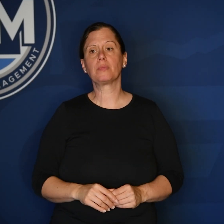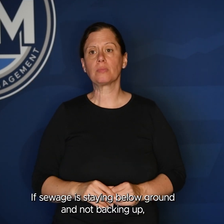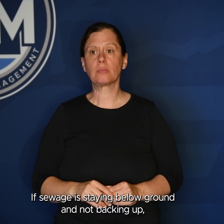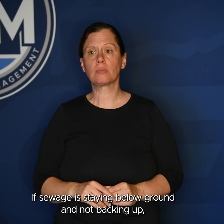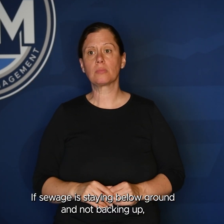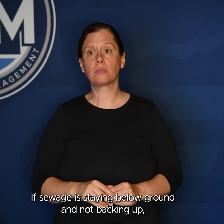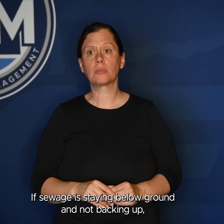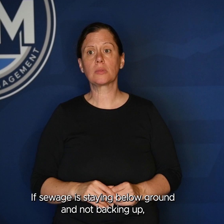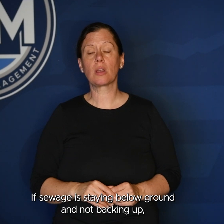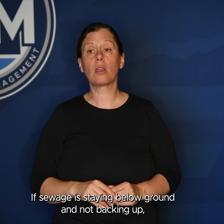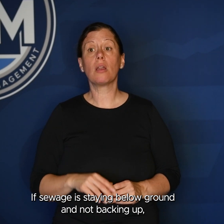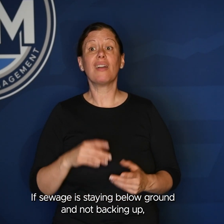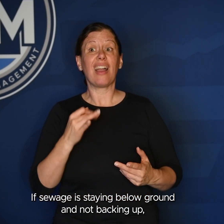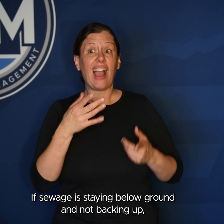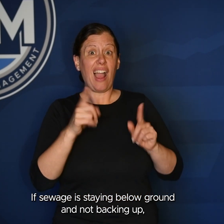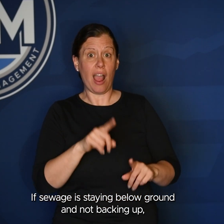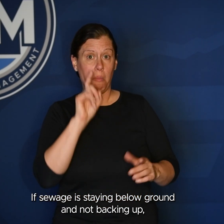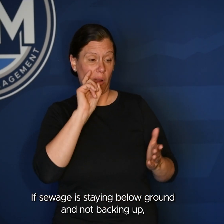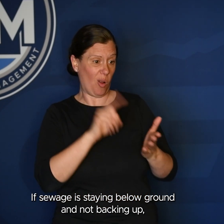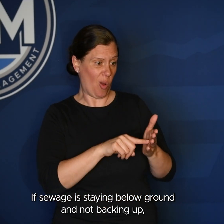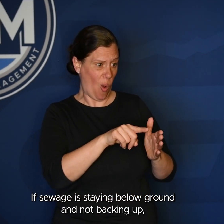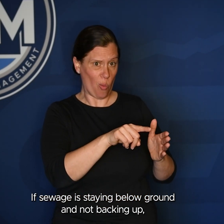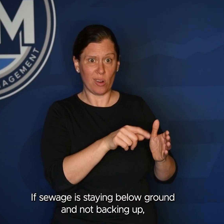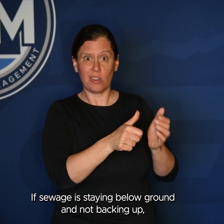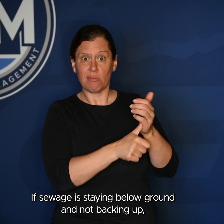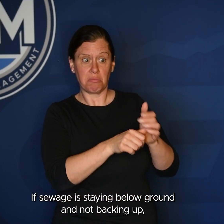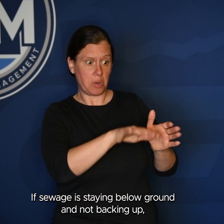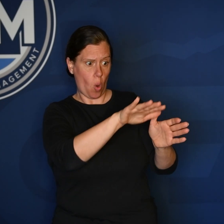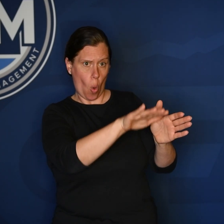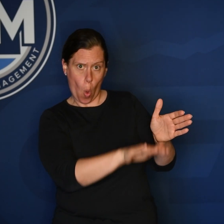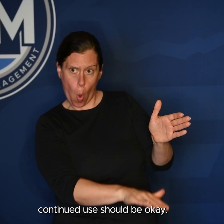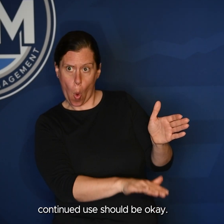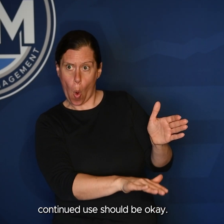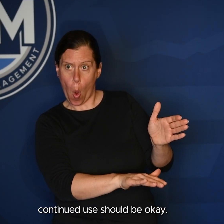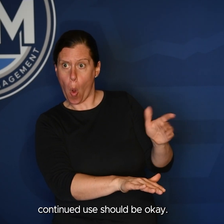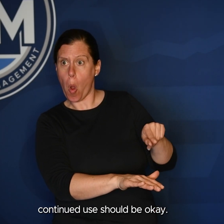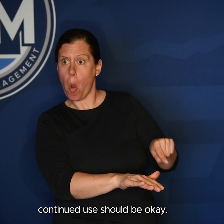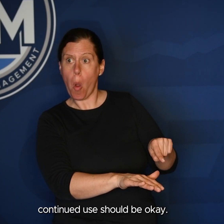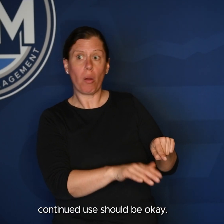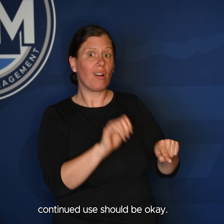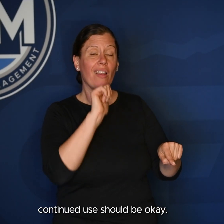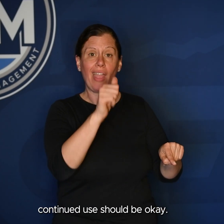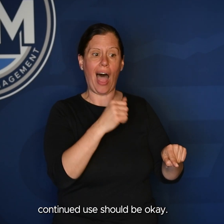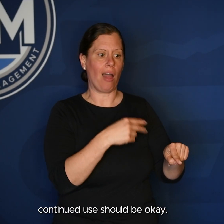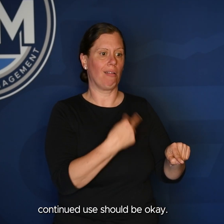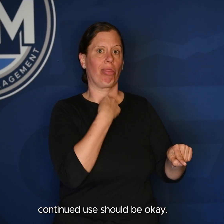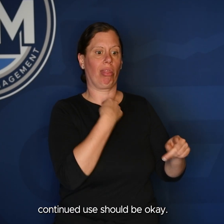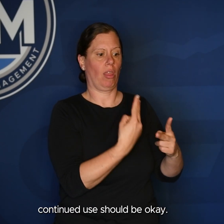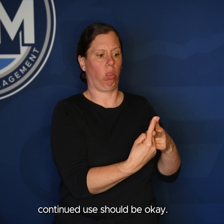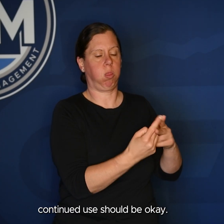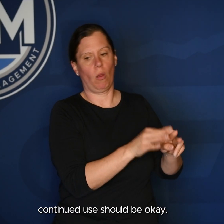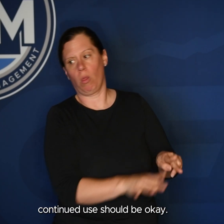If sewage is staying below ground and not backing up, continued use should be okay.